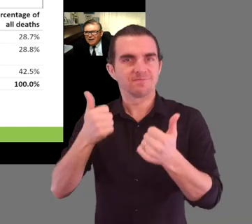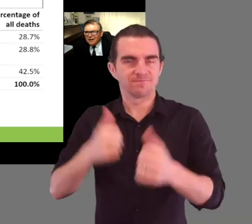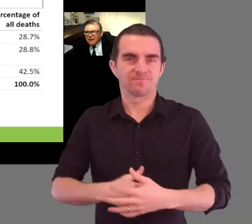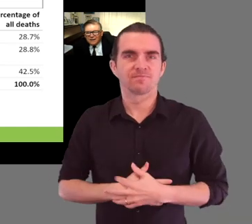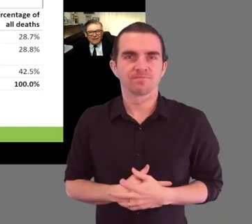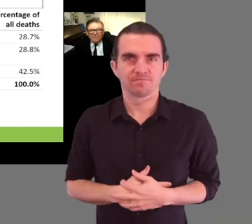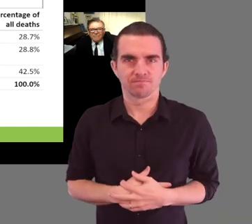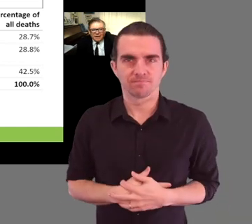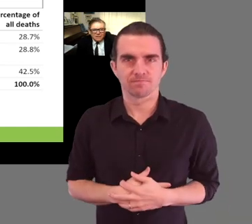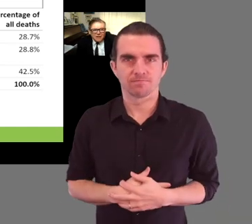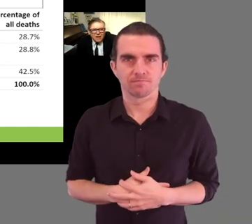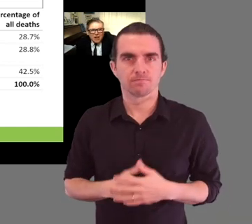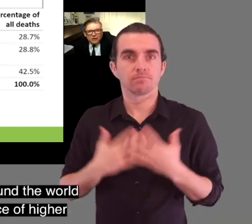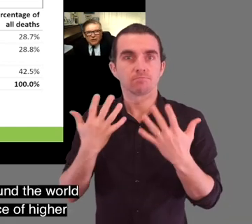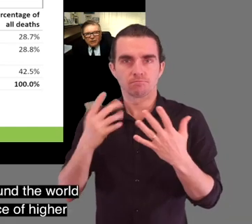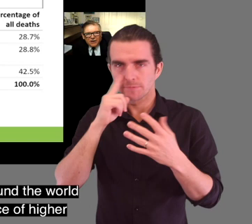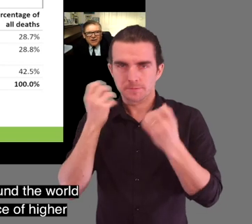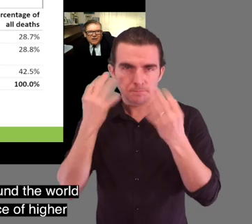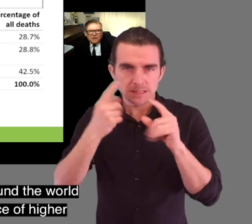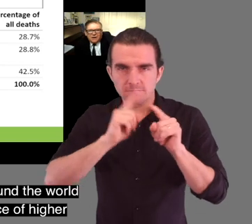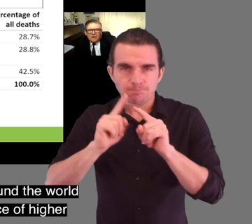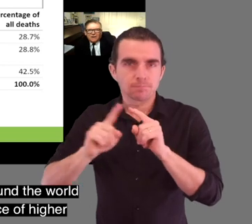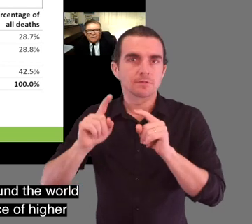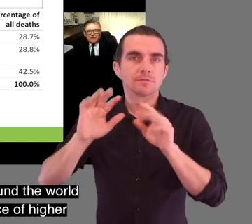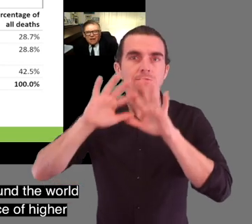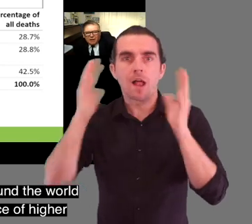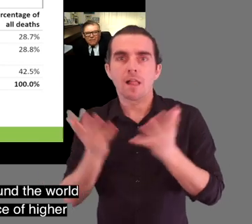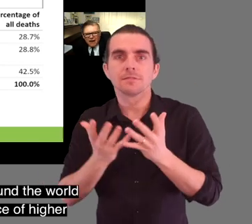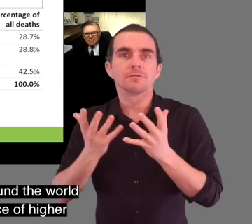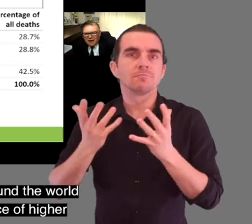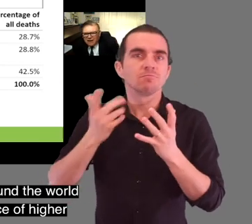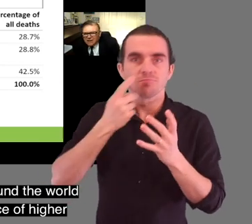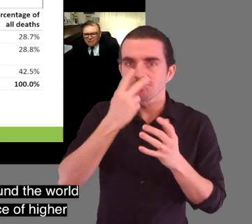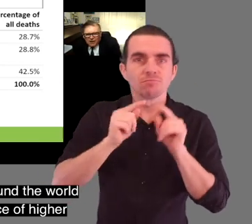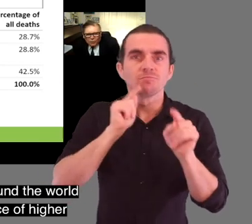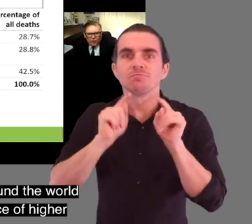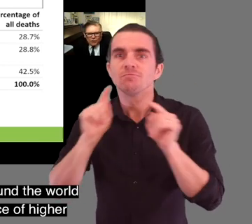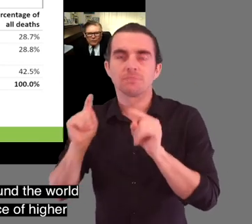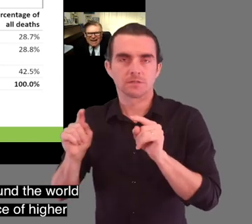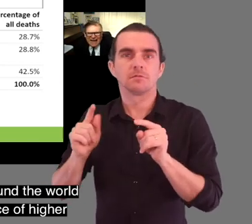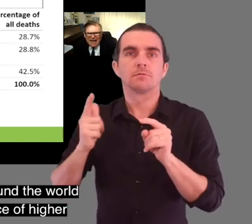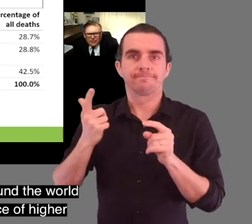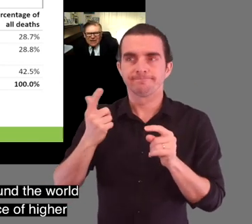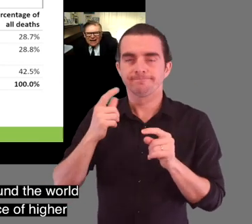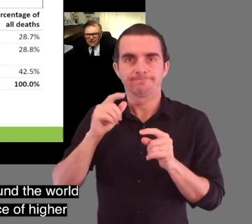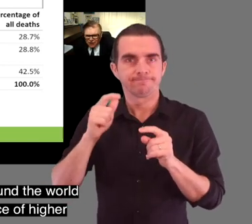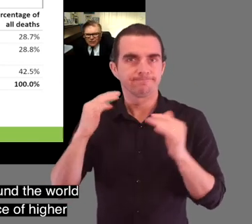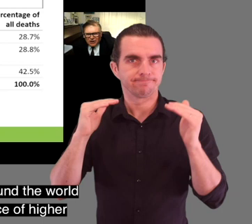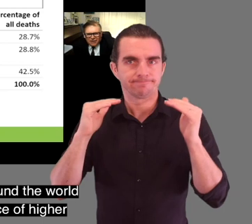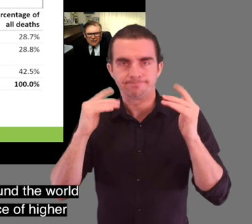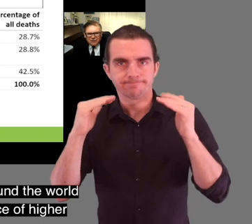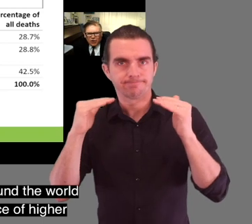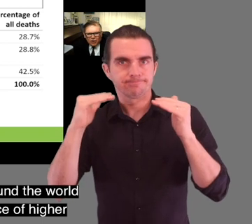Right. Yeah. Thanks. So this is many places around the world there's